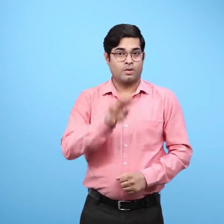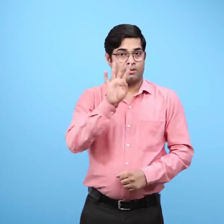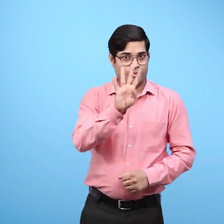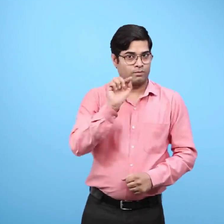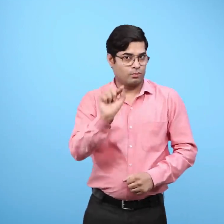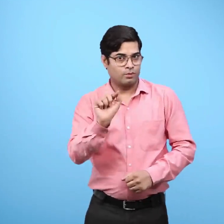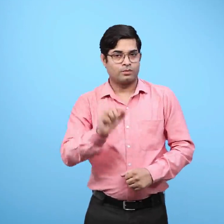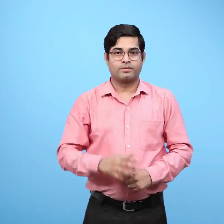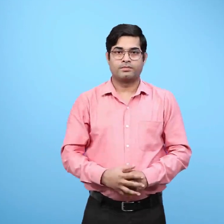4.